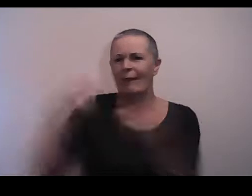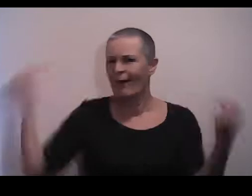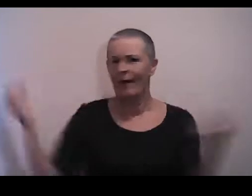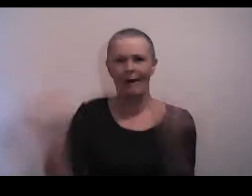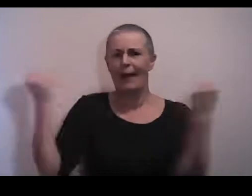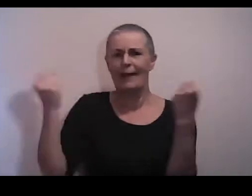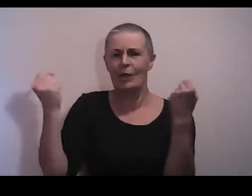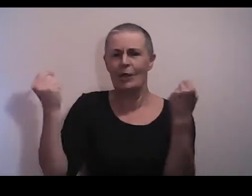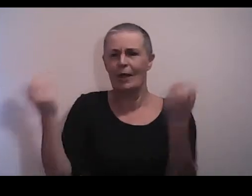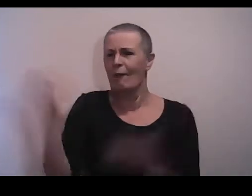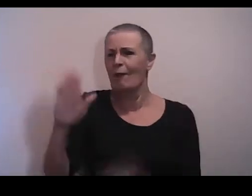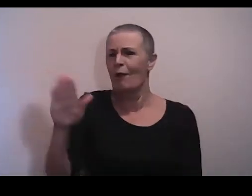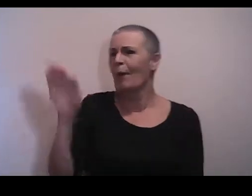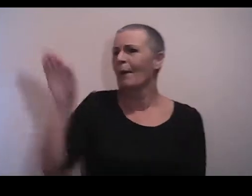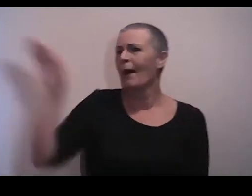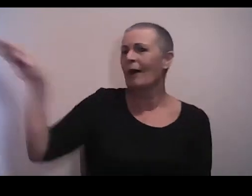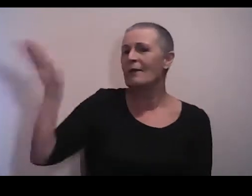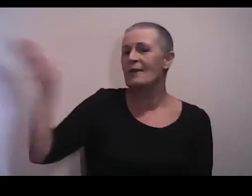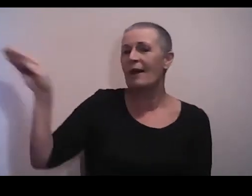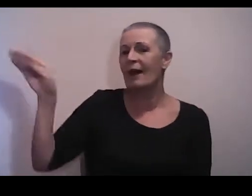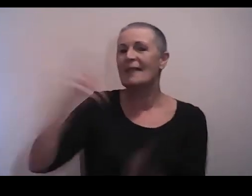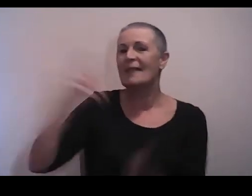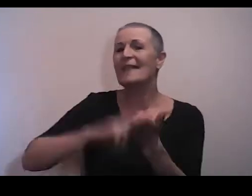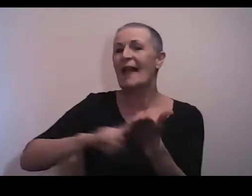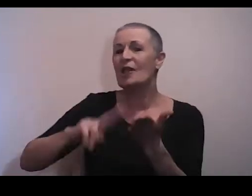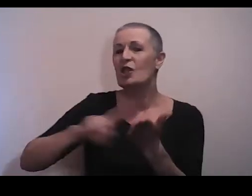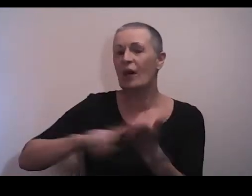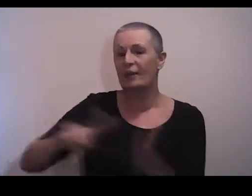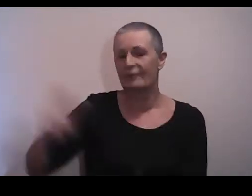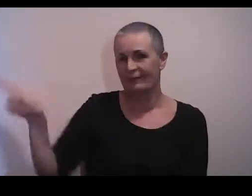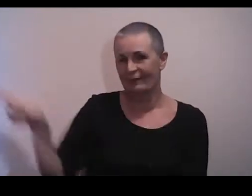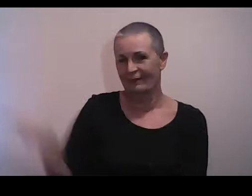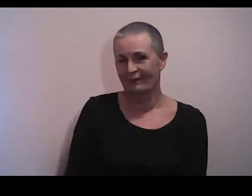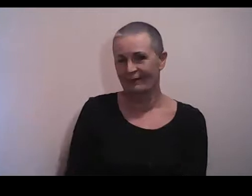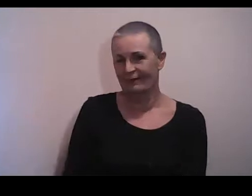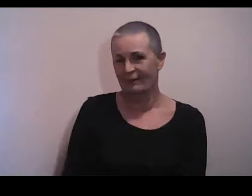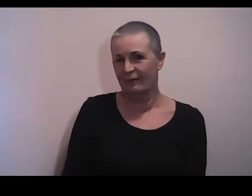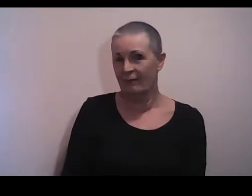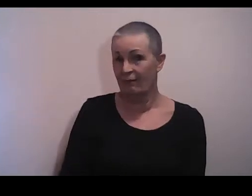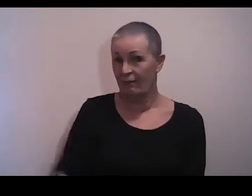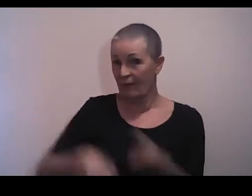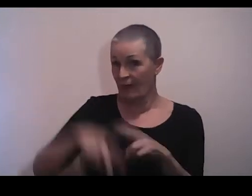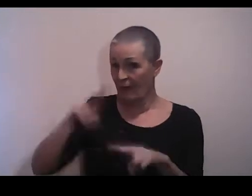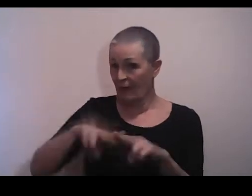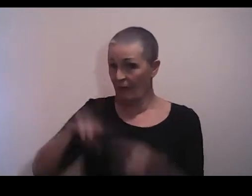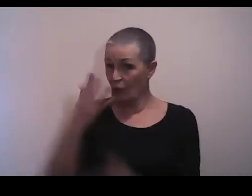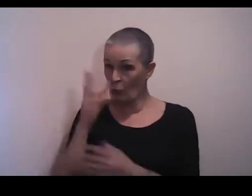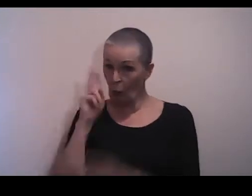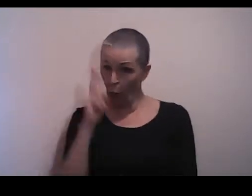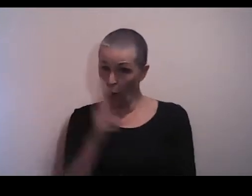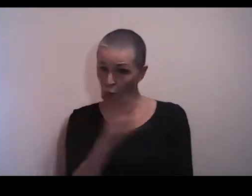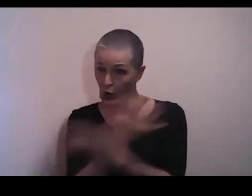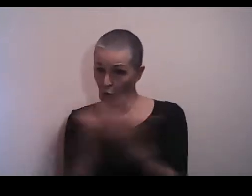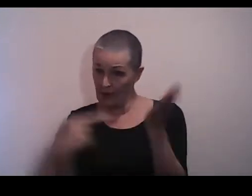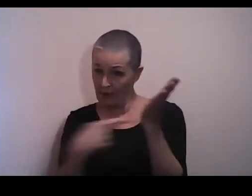It's a good opportunity to re-energize if you have been watching too much TV or you